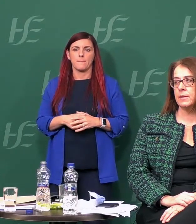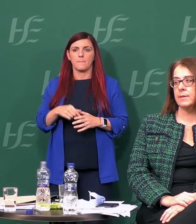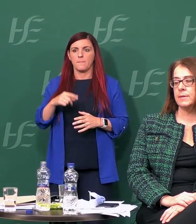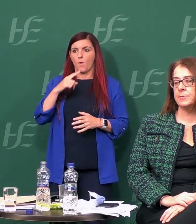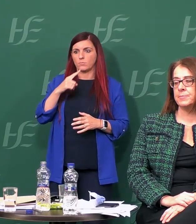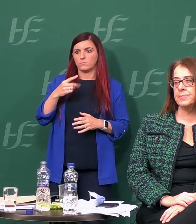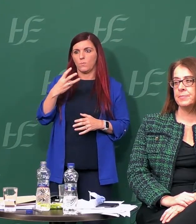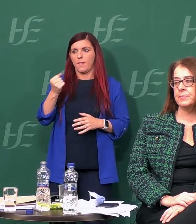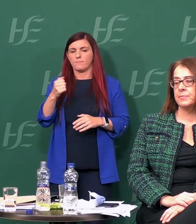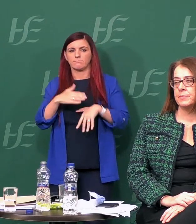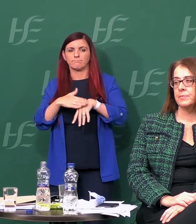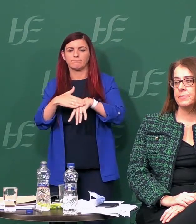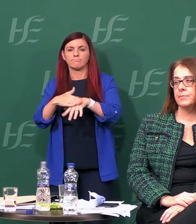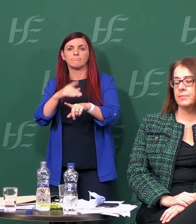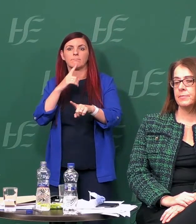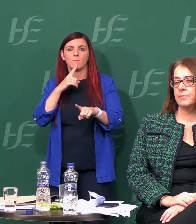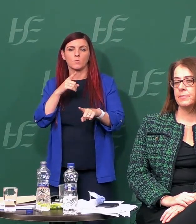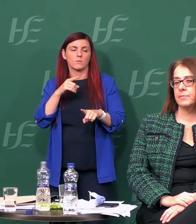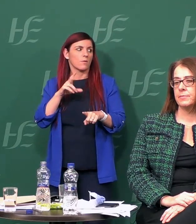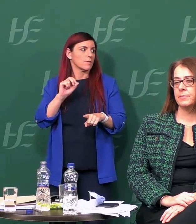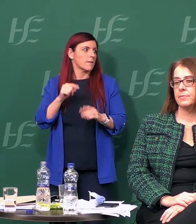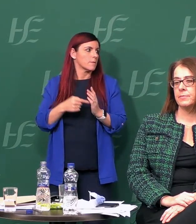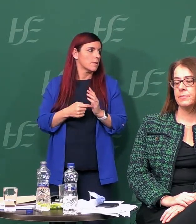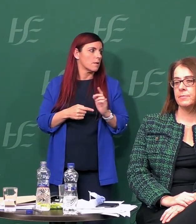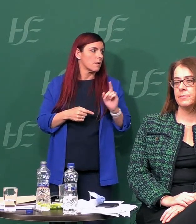of registrations going on with it.